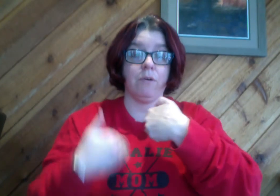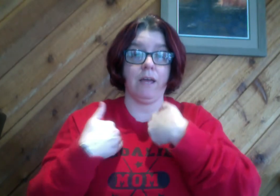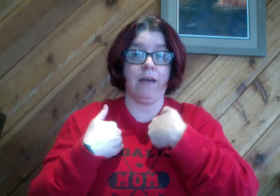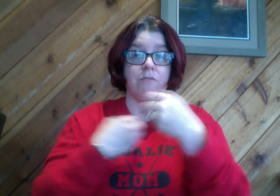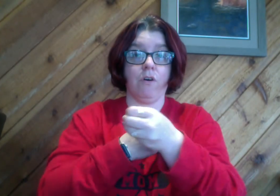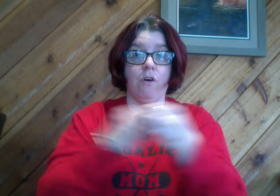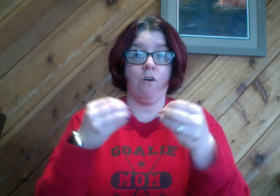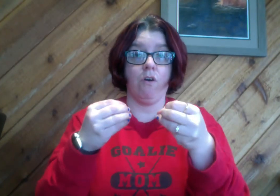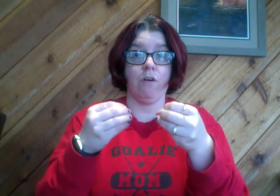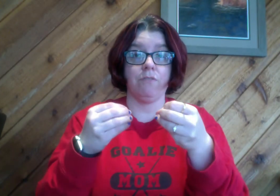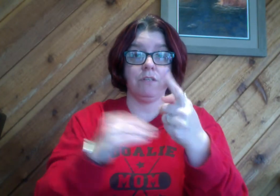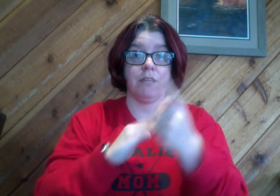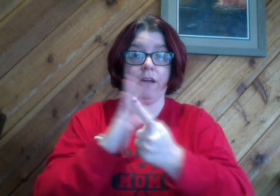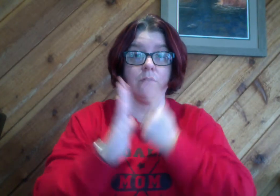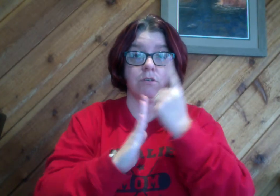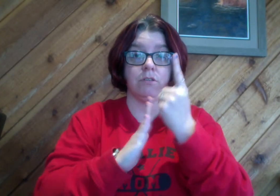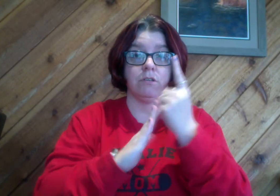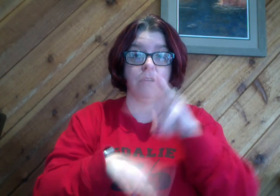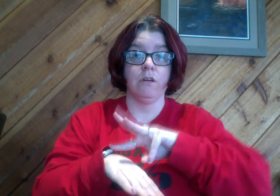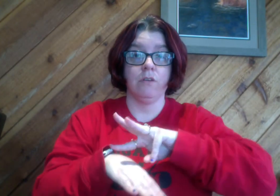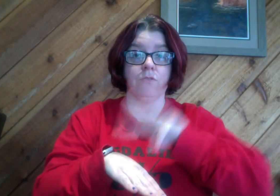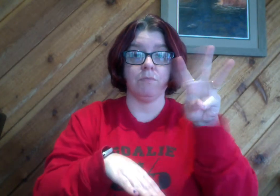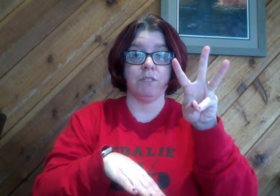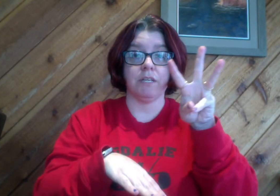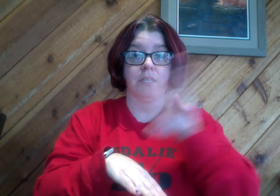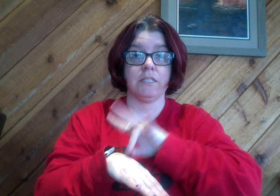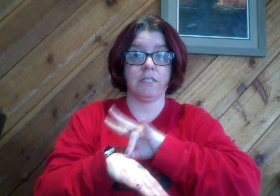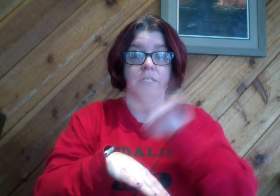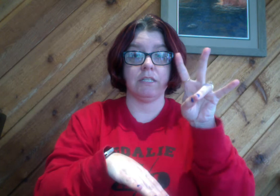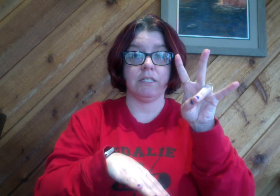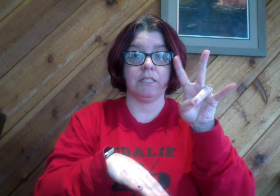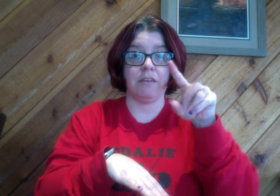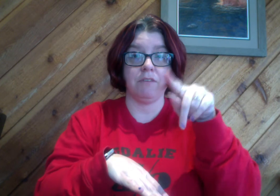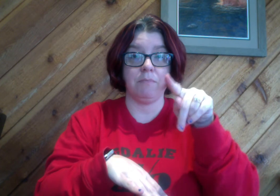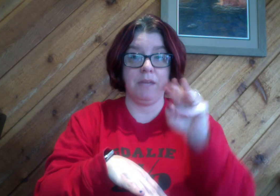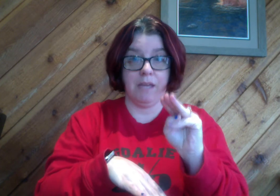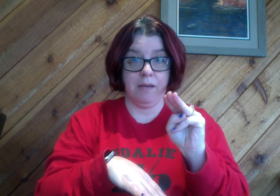have office hours from 6 to 7 p.m.